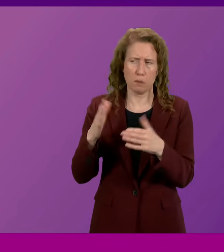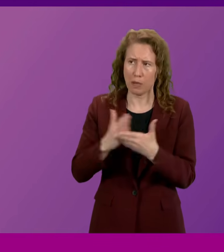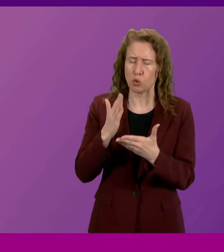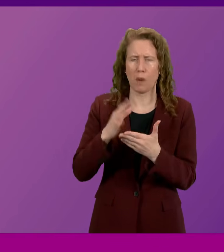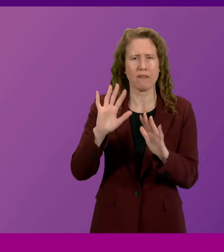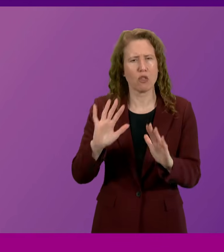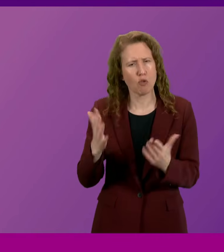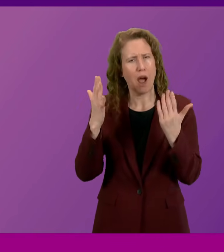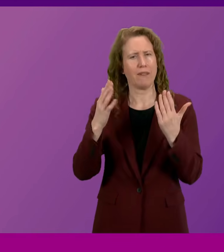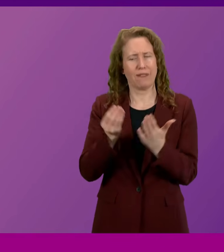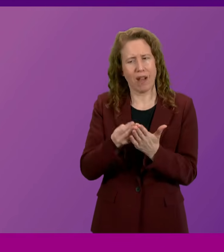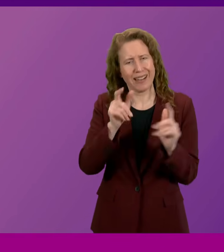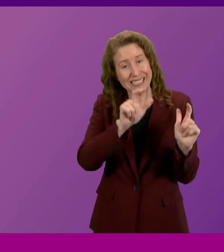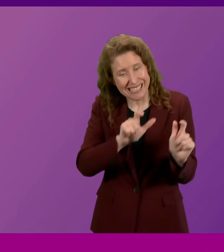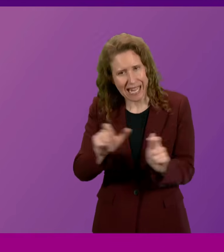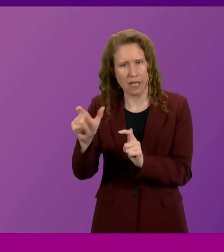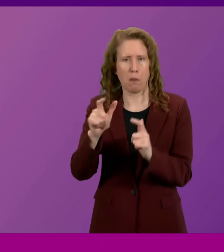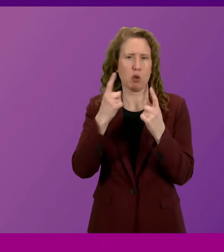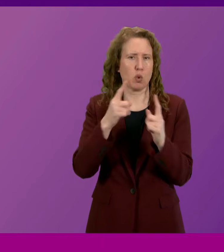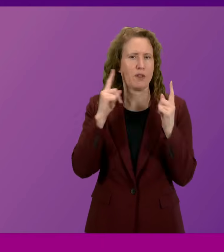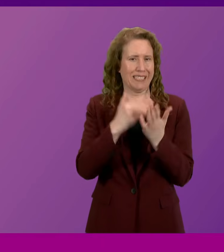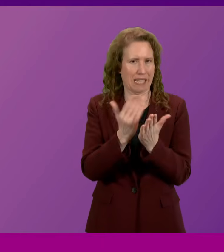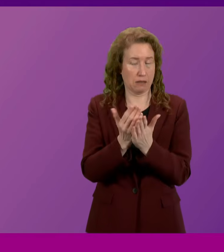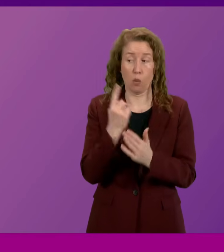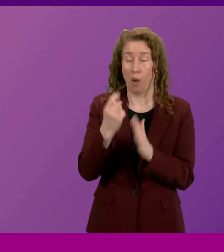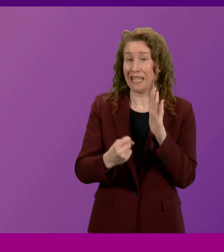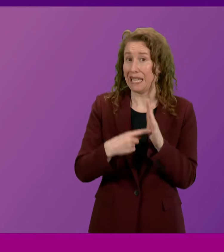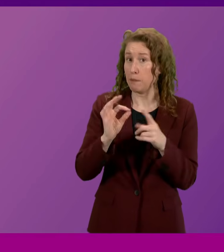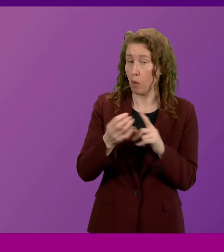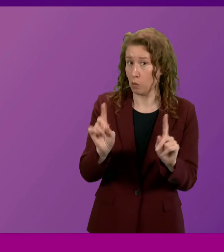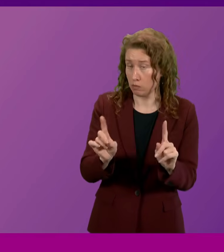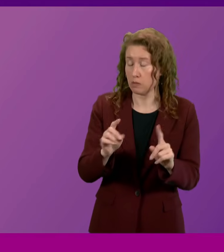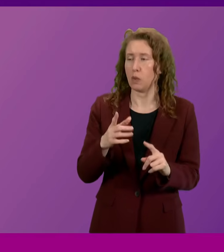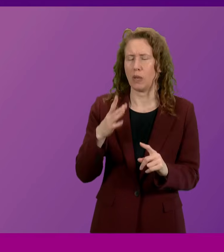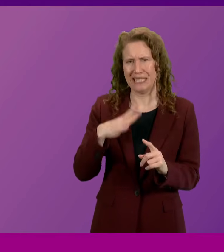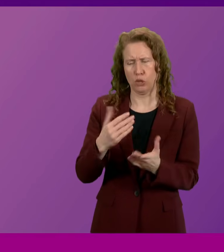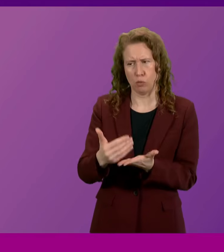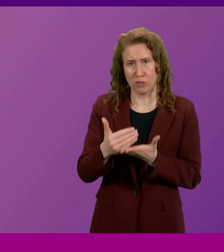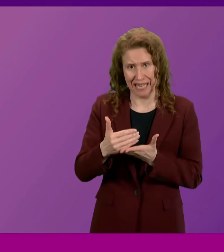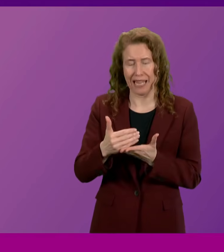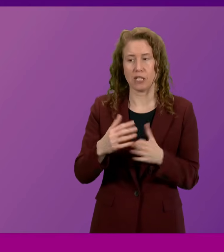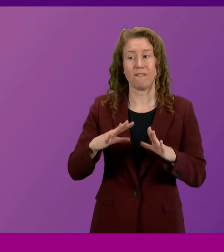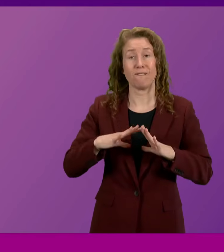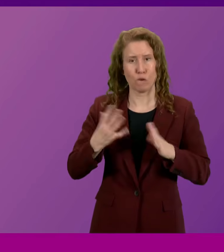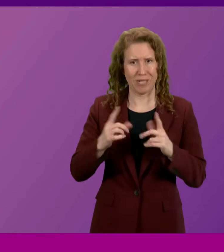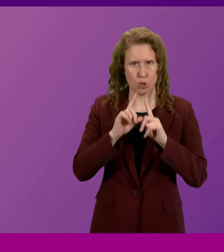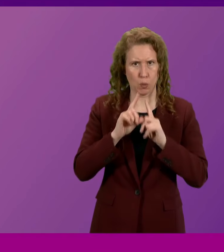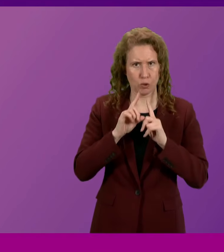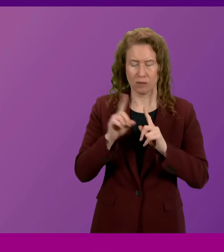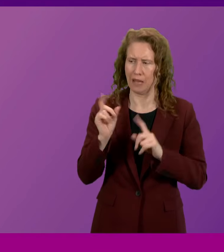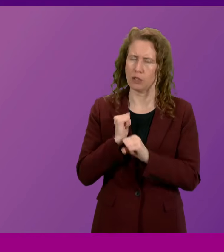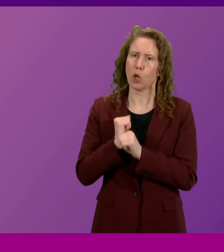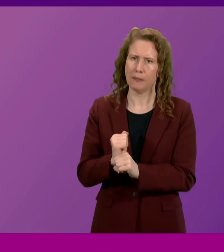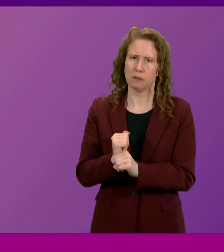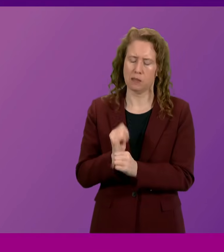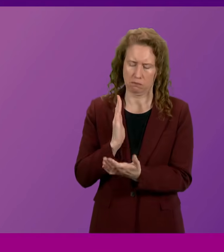sustainable university sector. One of the key points in that discussion was the importance of protecting free tuition, a commitment that is